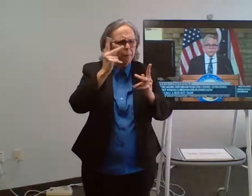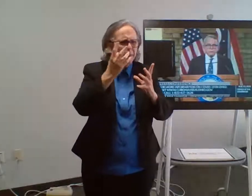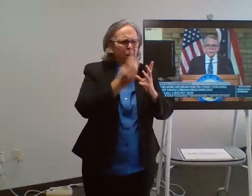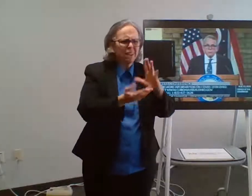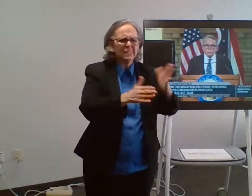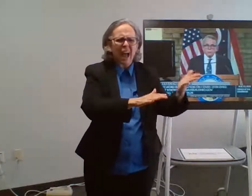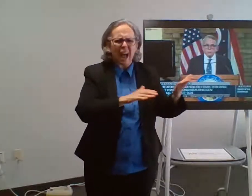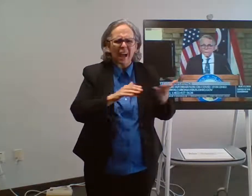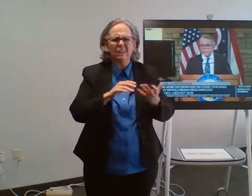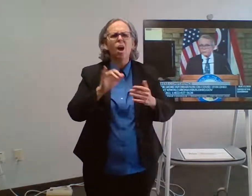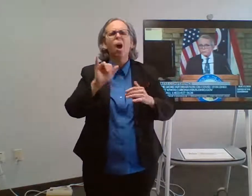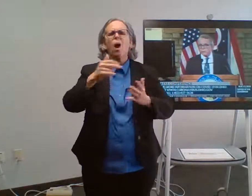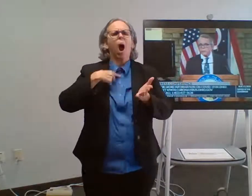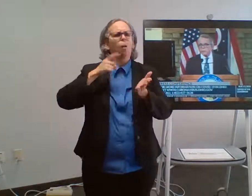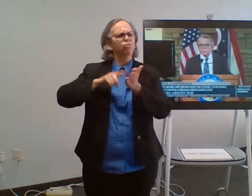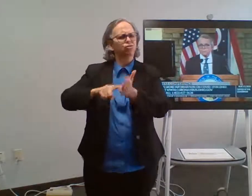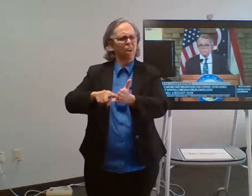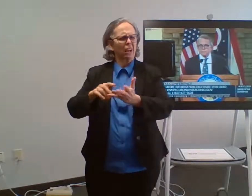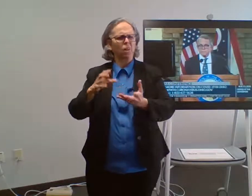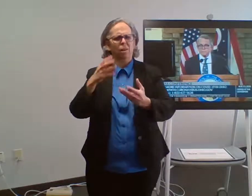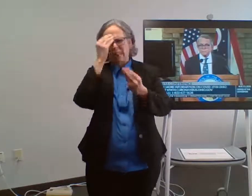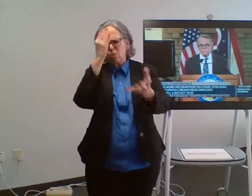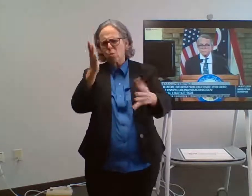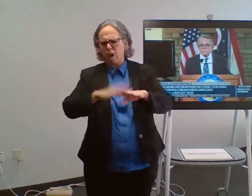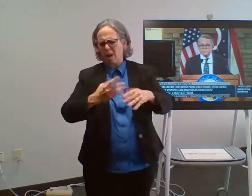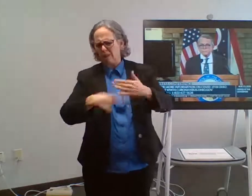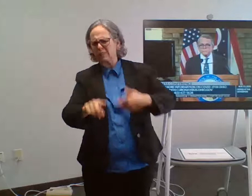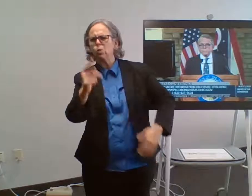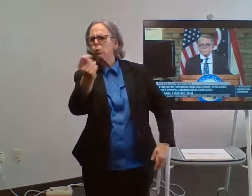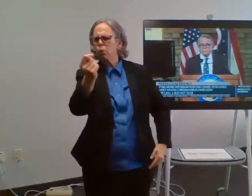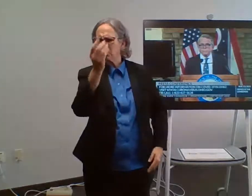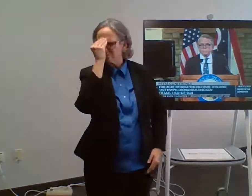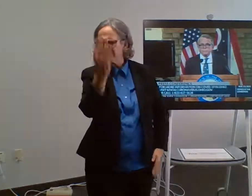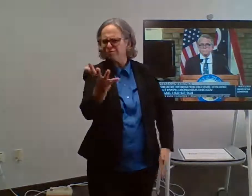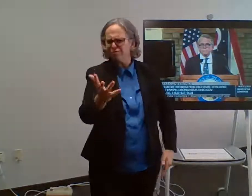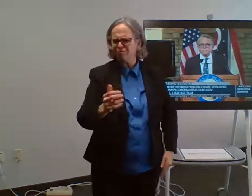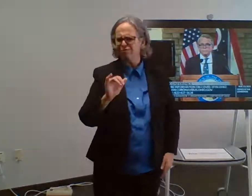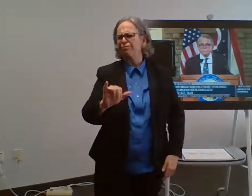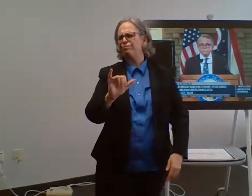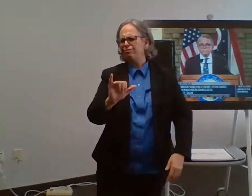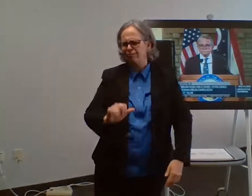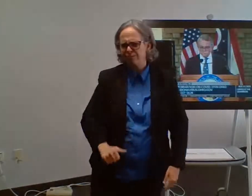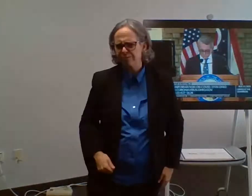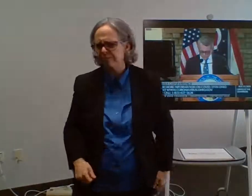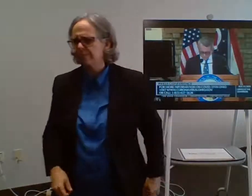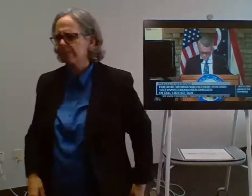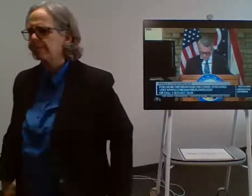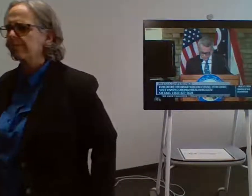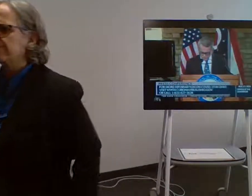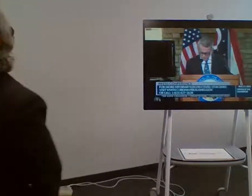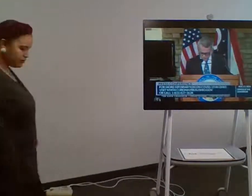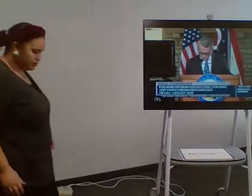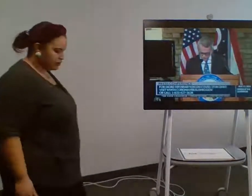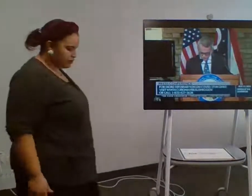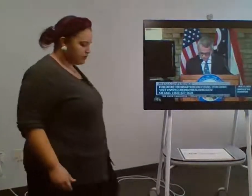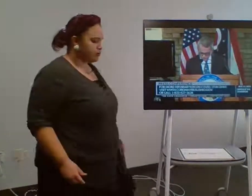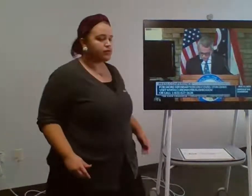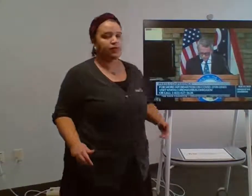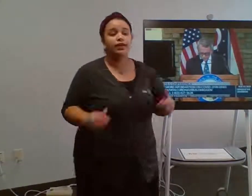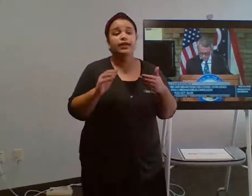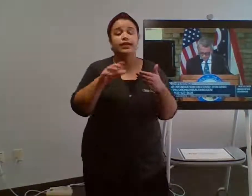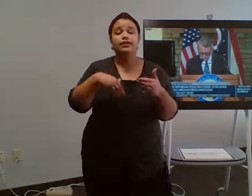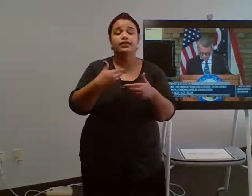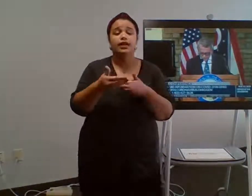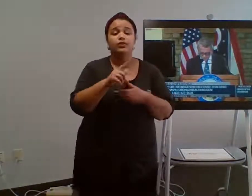see. I'll report back on Tuesday. Thank you. Next question is from Marty Schladen at Ohio